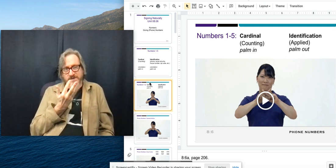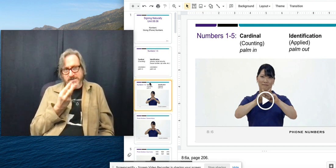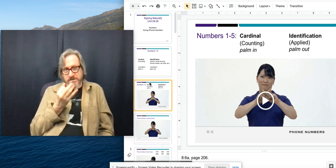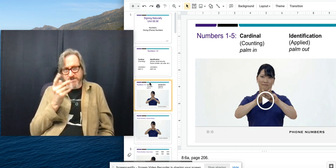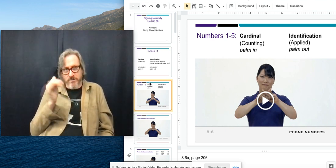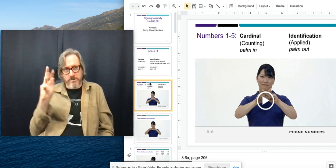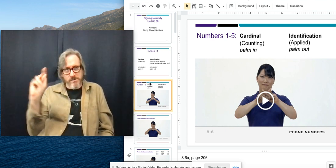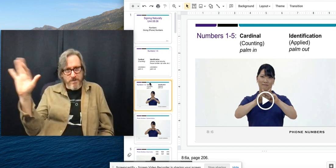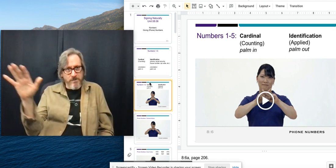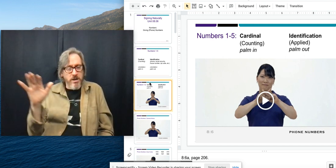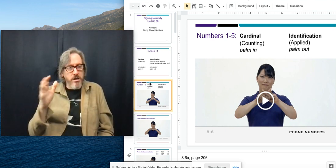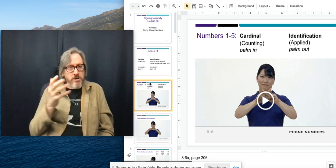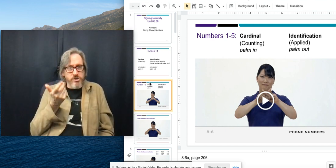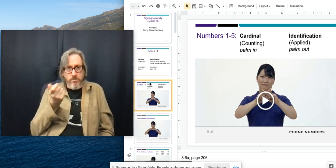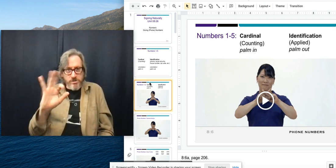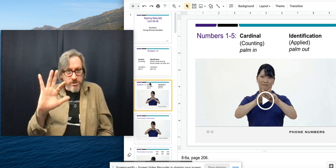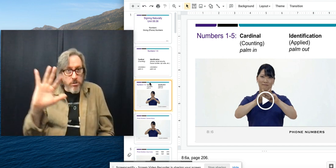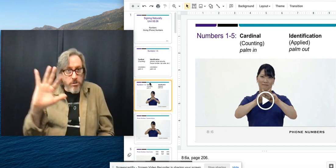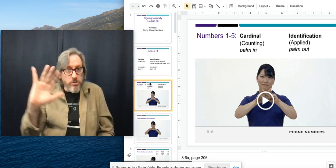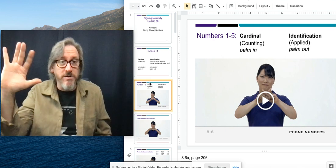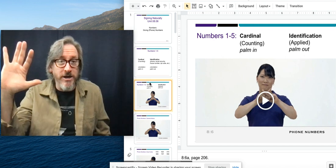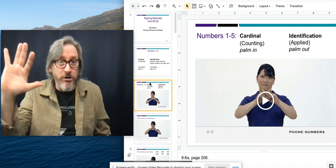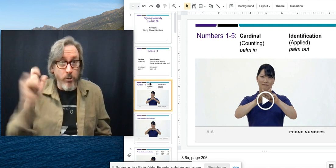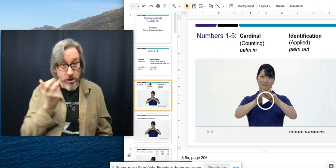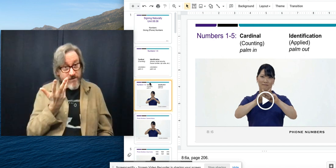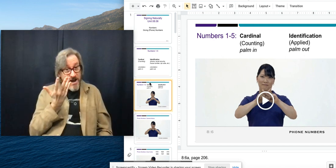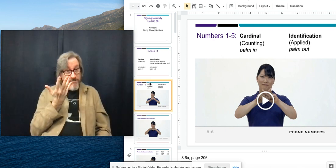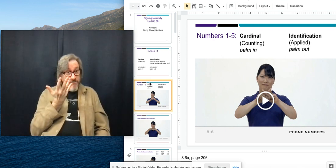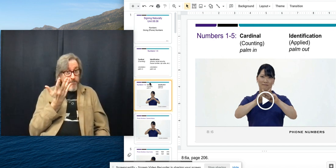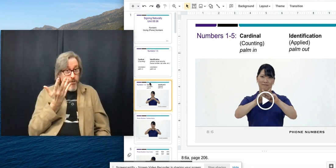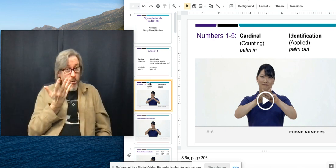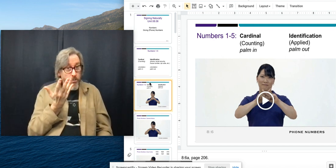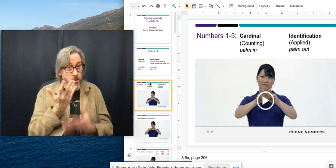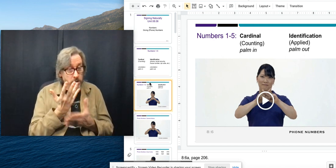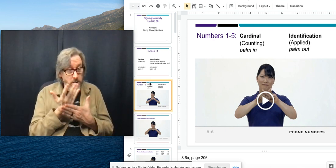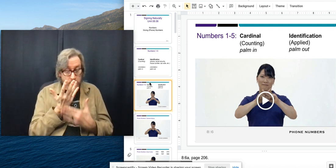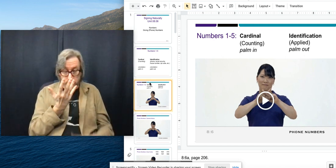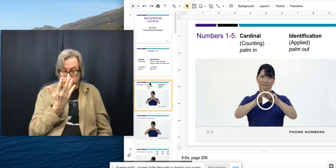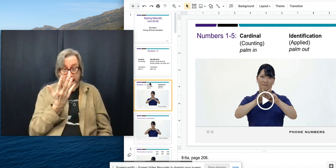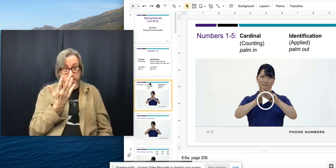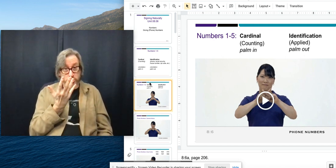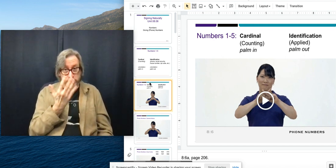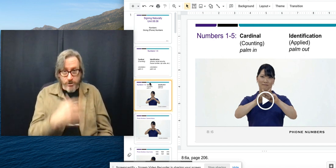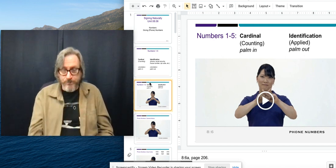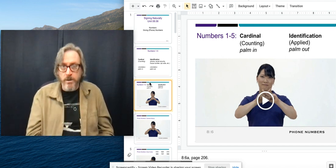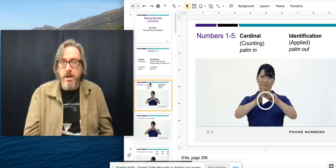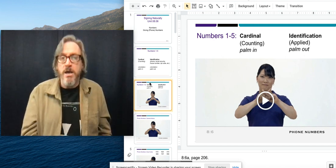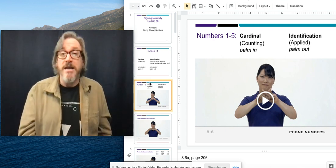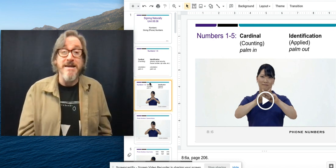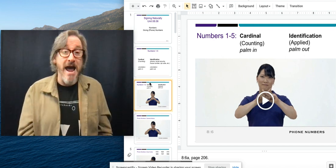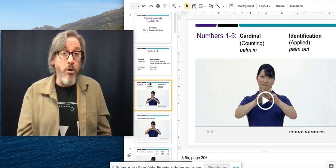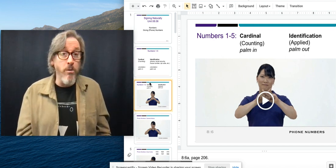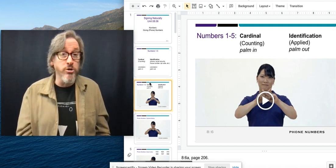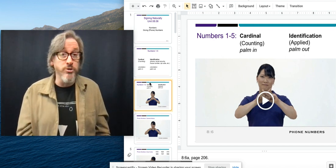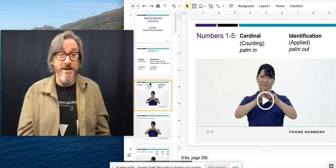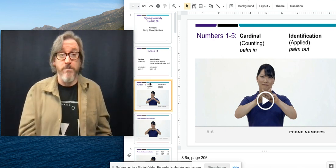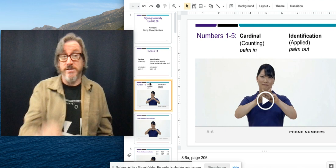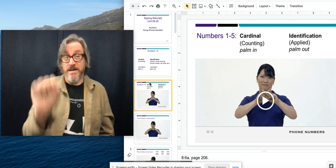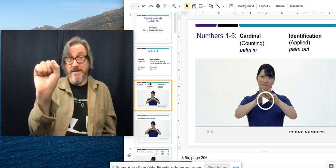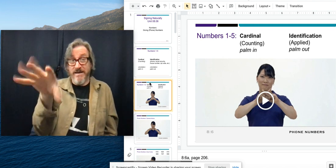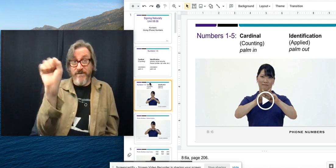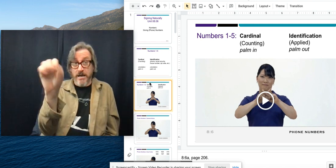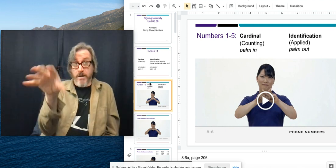15, 16, 17. So most numbers aren't here, but 1 to 5, palm back towards you. Now, when we're